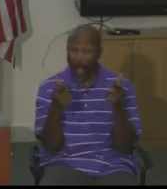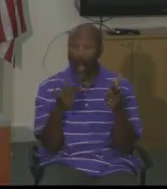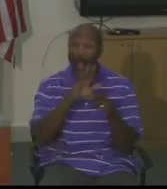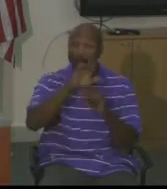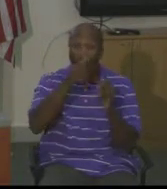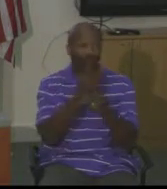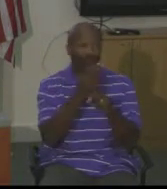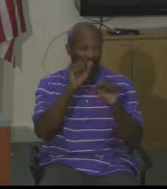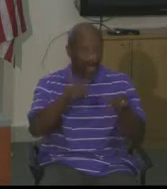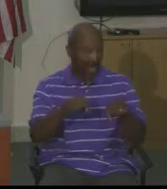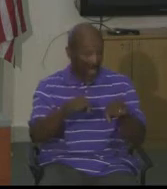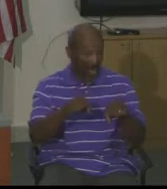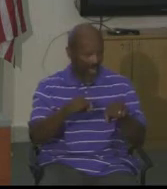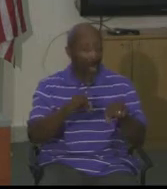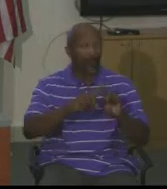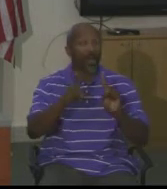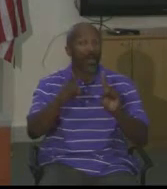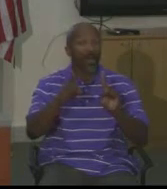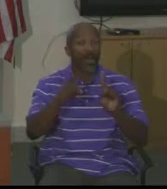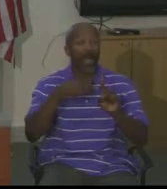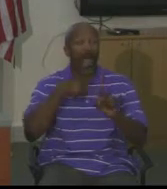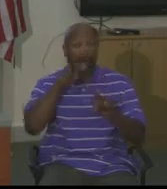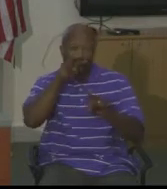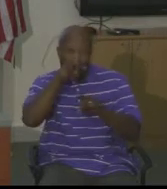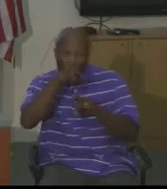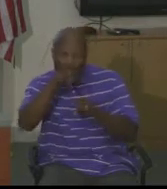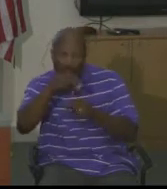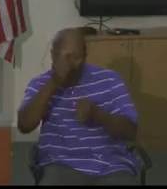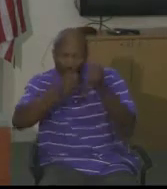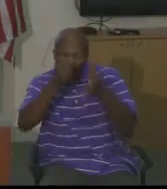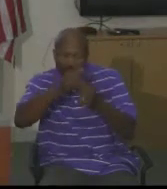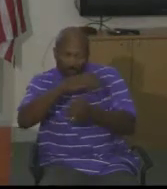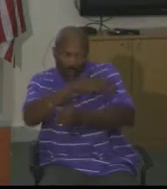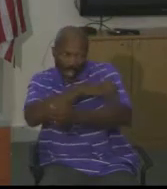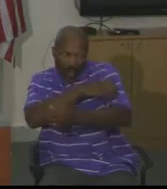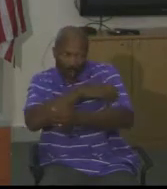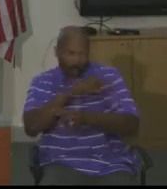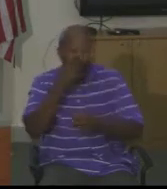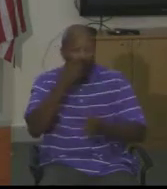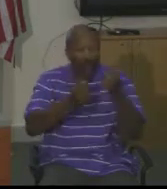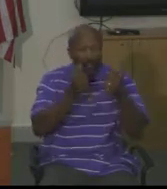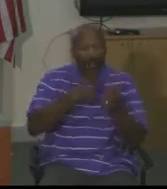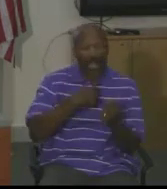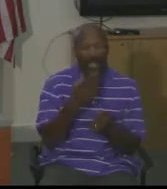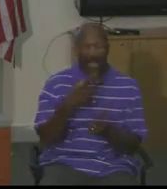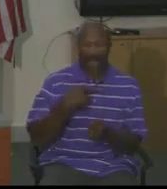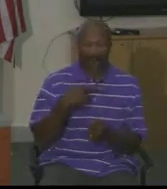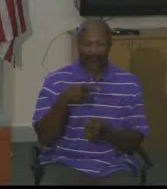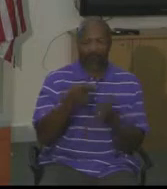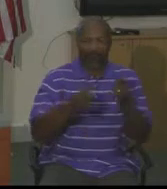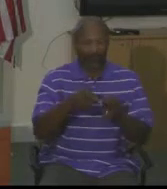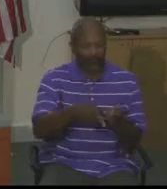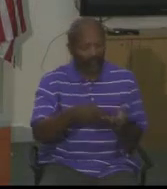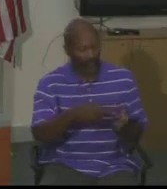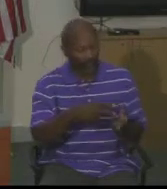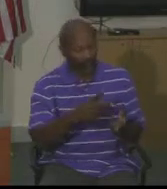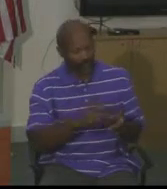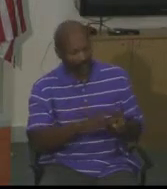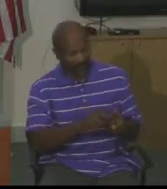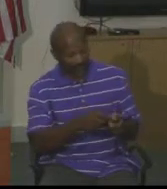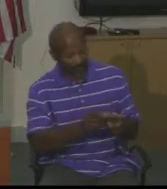existed, in which case I would look for either power and use whichever one was present.